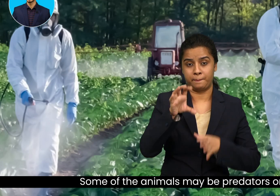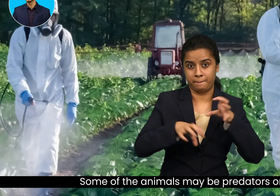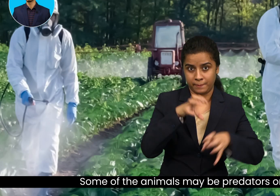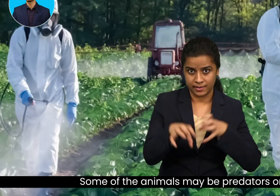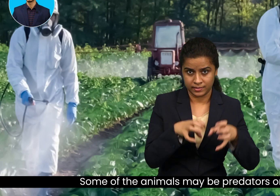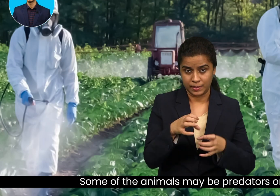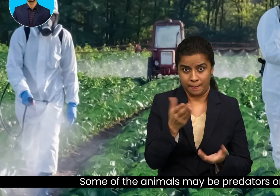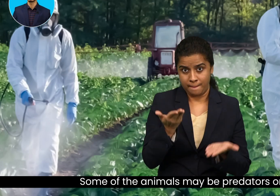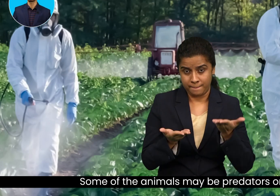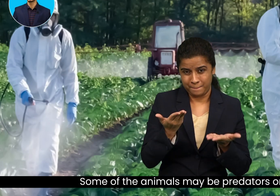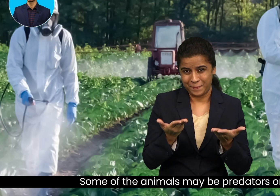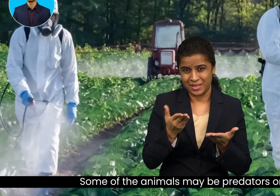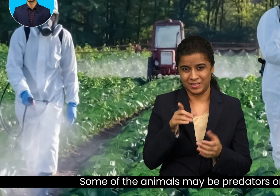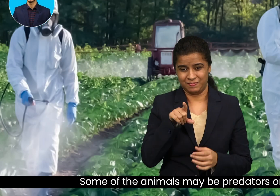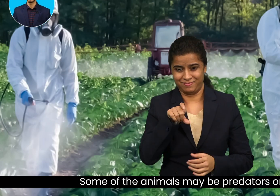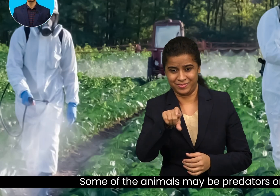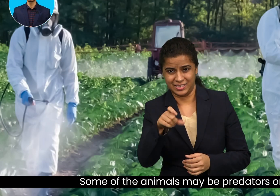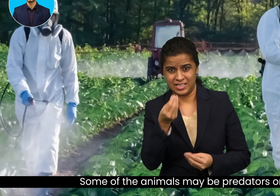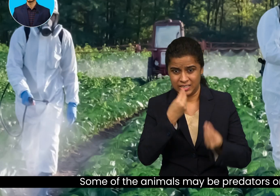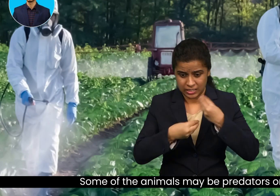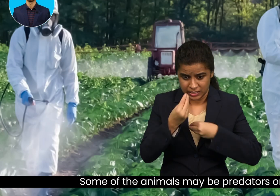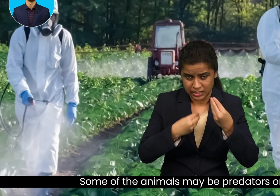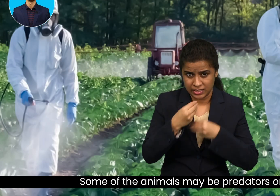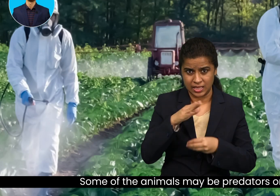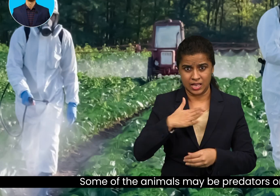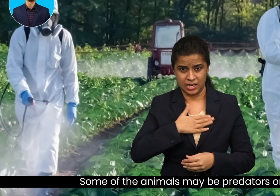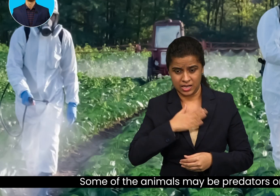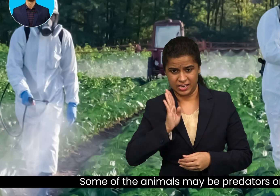Some of the animals may be predators or prey.